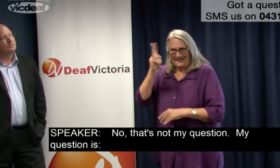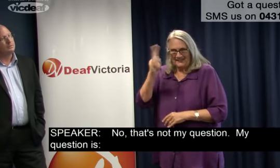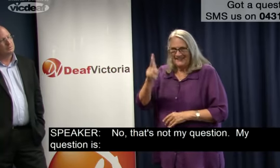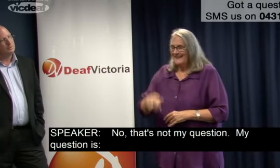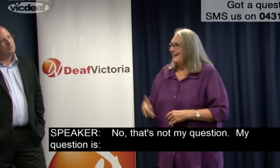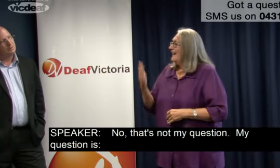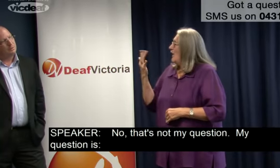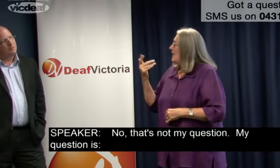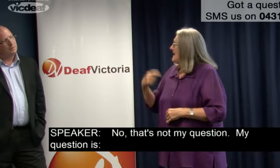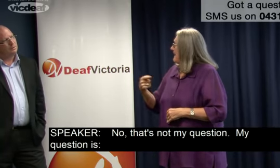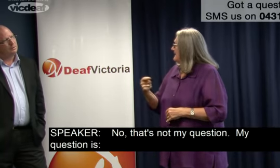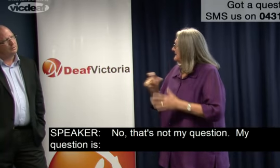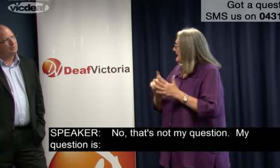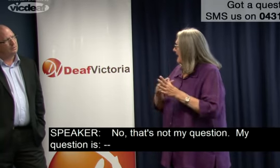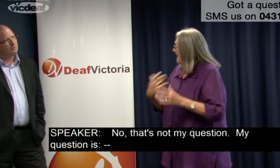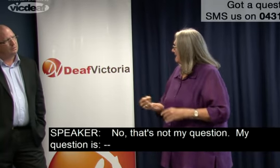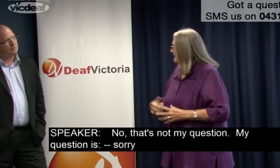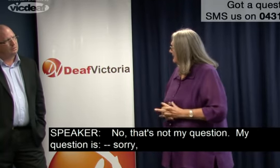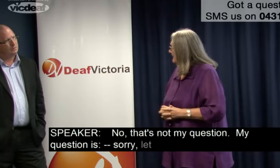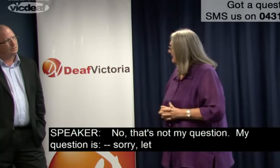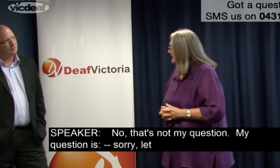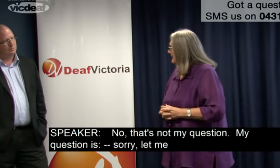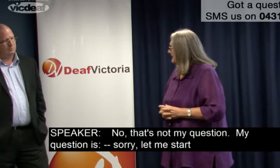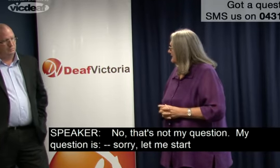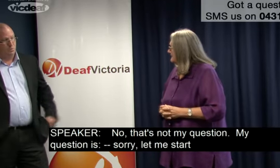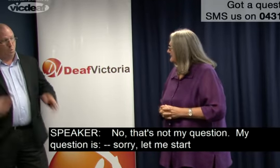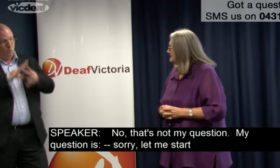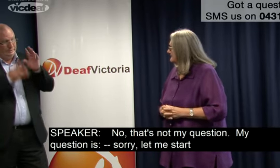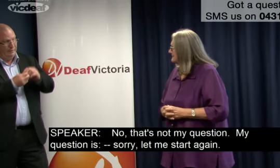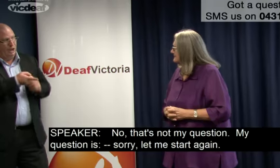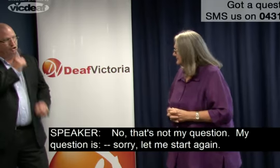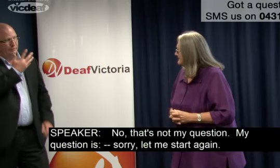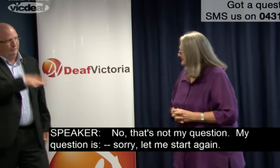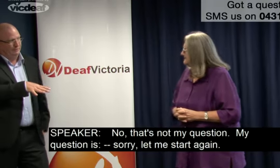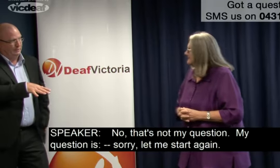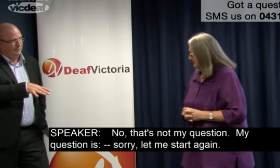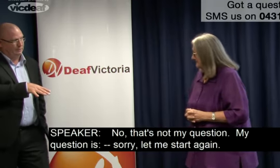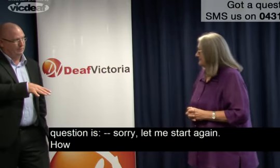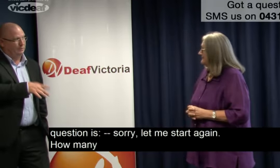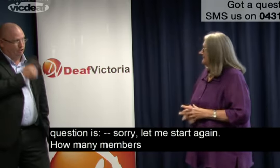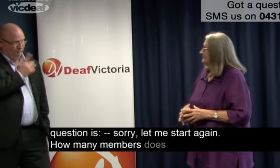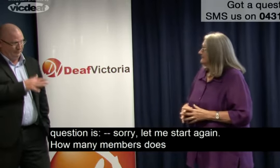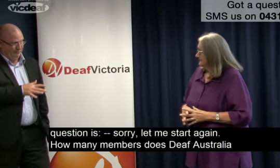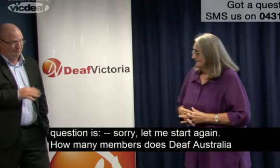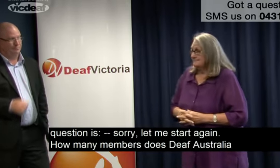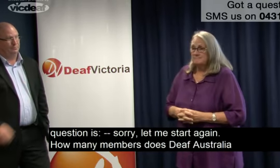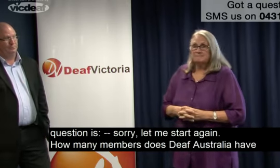sorry, let me start again. How many members does Deaf Australia have? All up